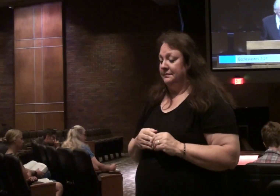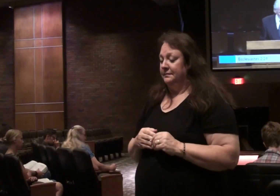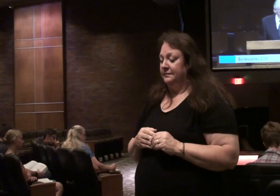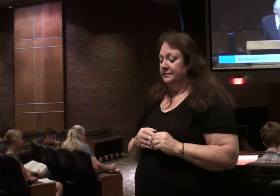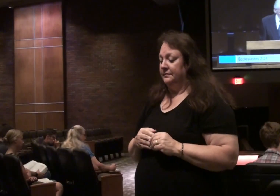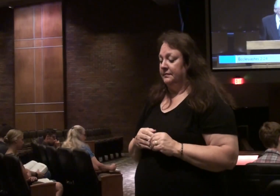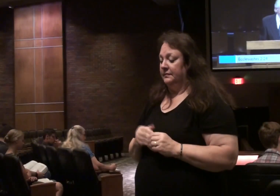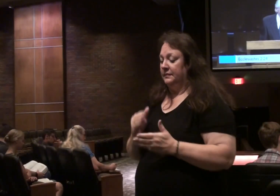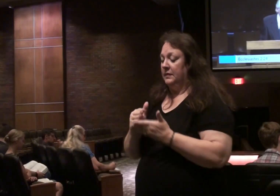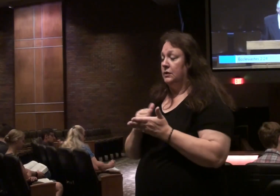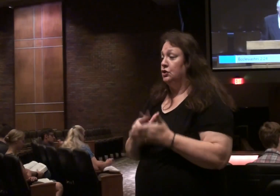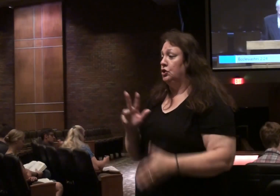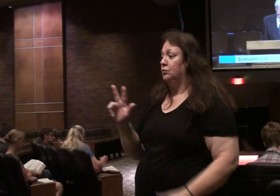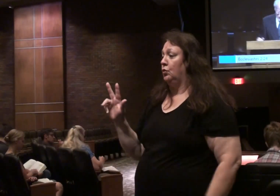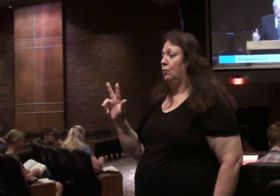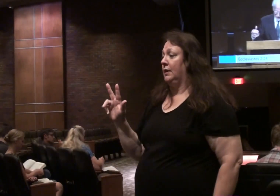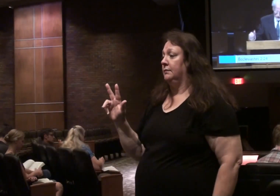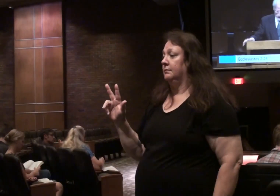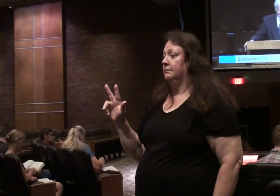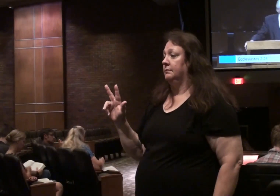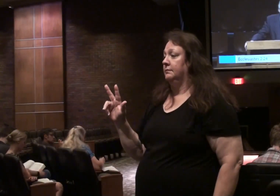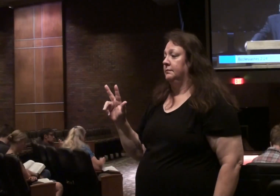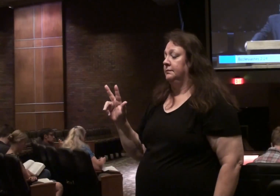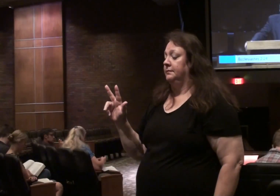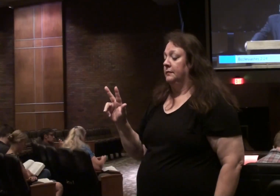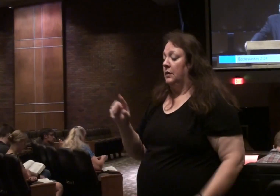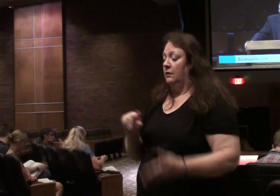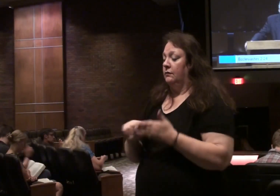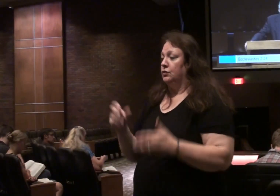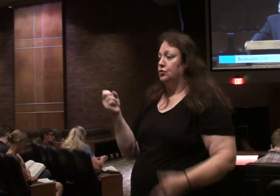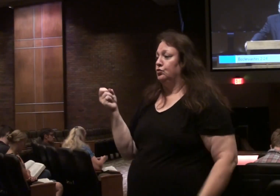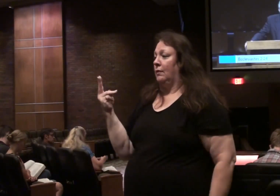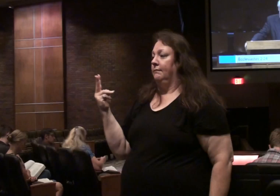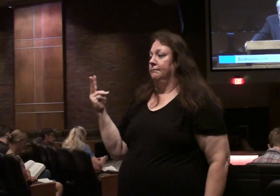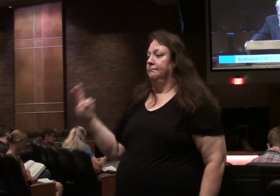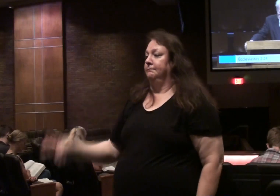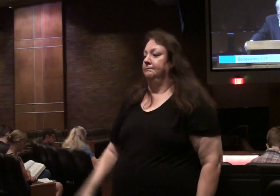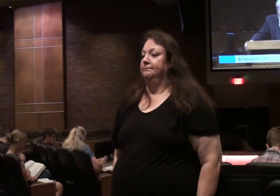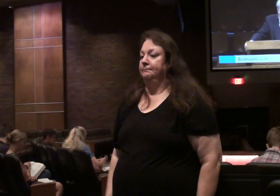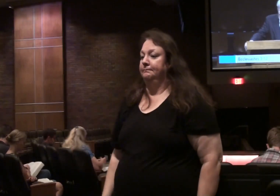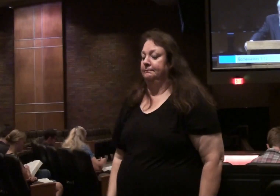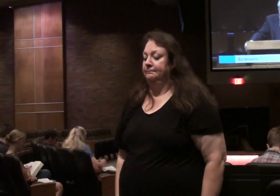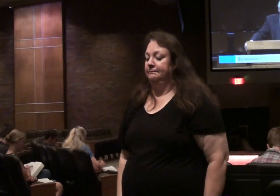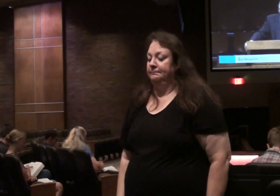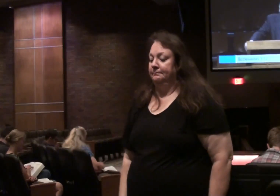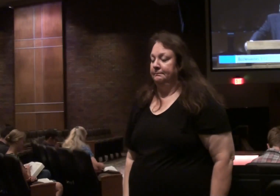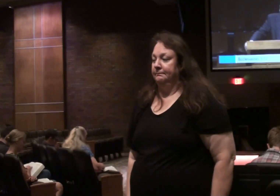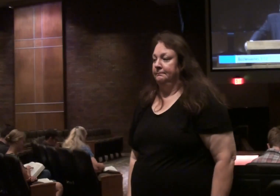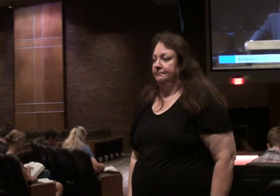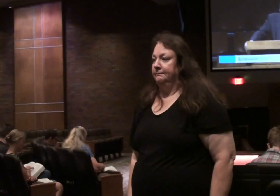Come over to chapter 3. Or down to chapter 3, verse 12.